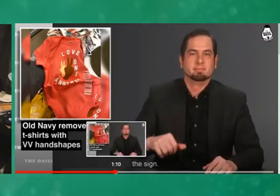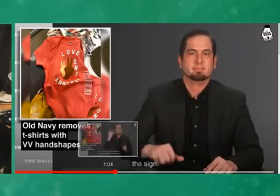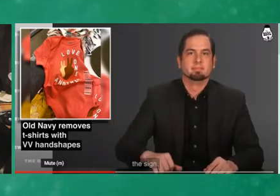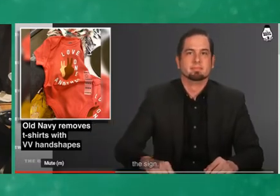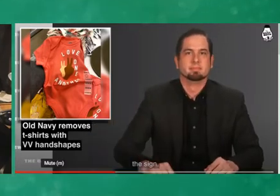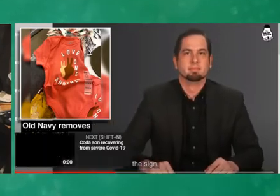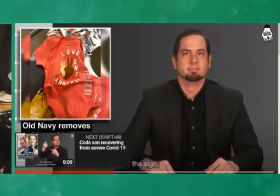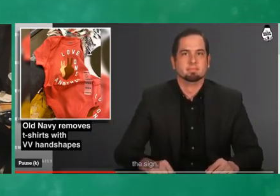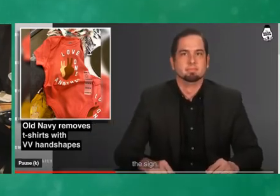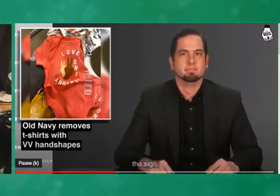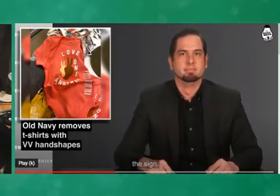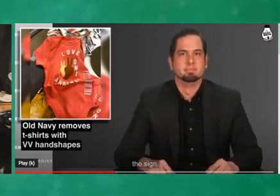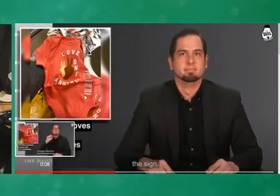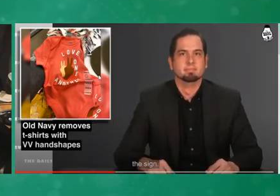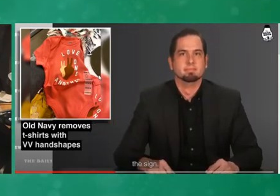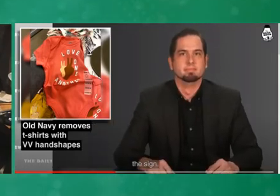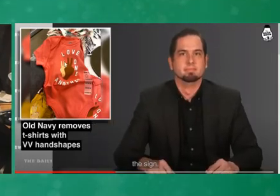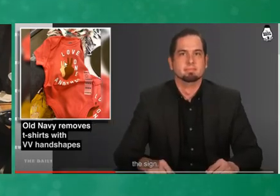basically,